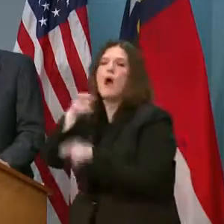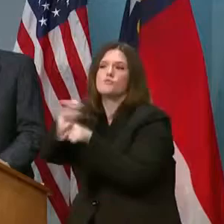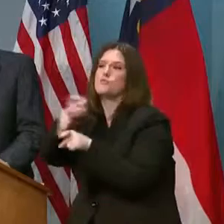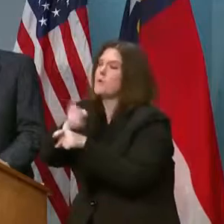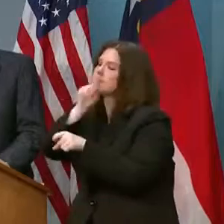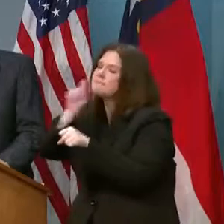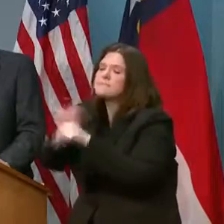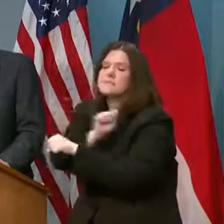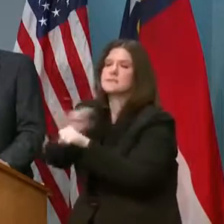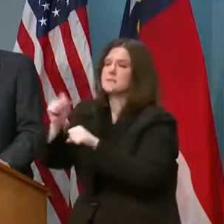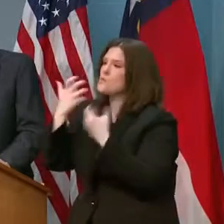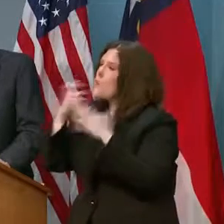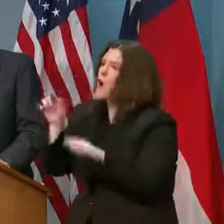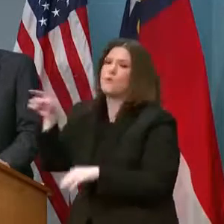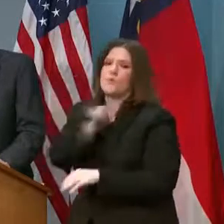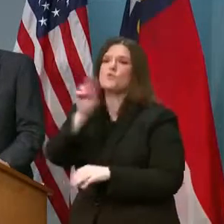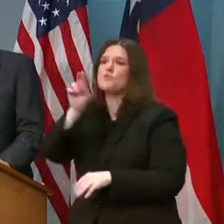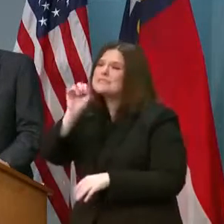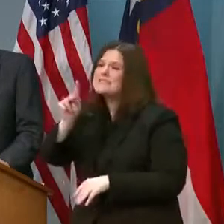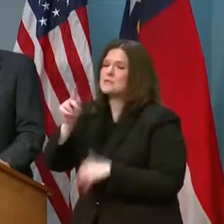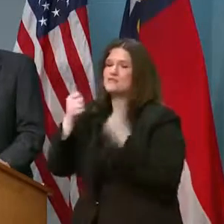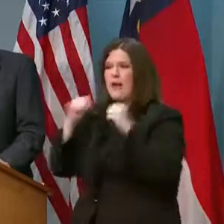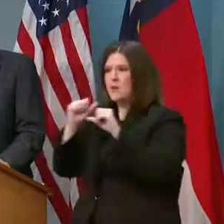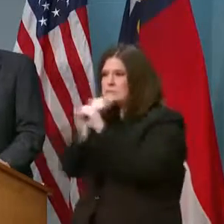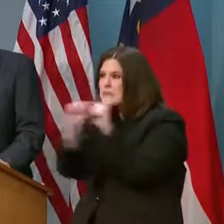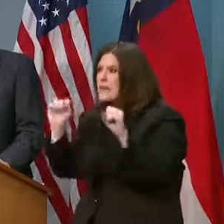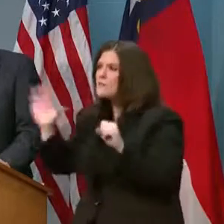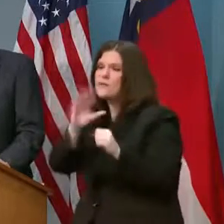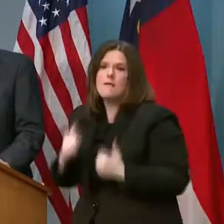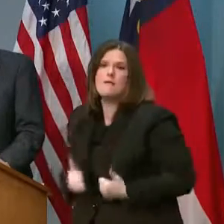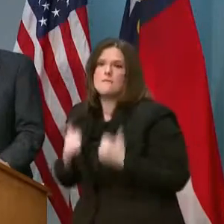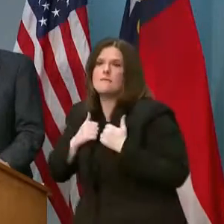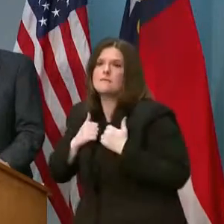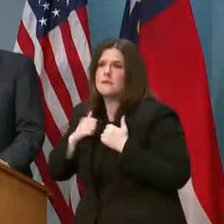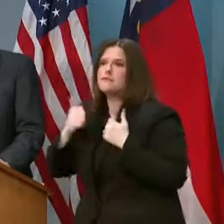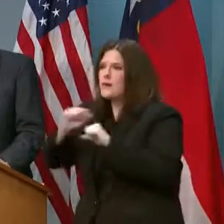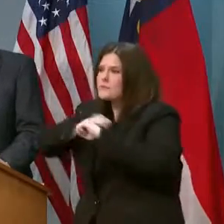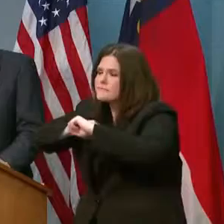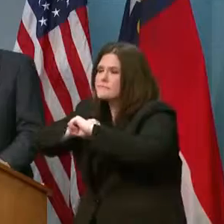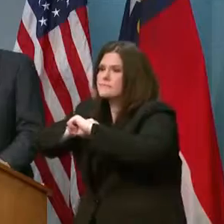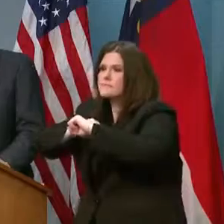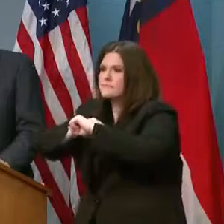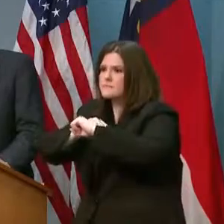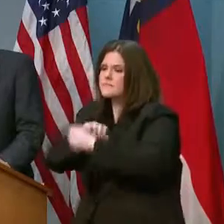people at risk to save you once you make that decision.